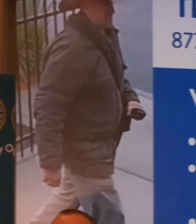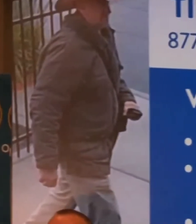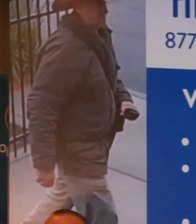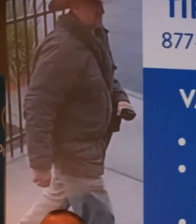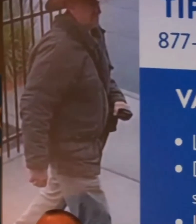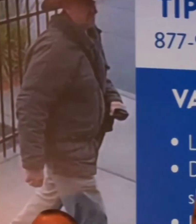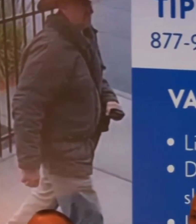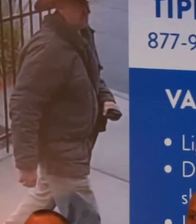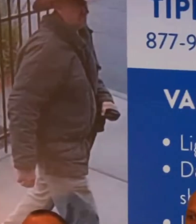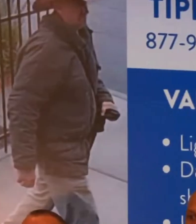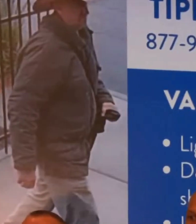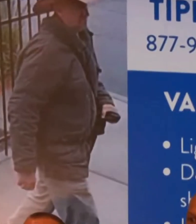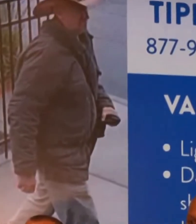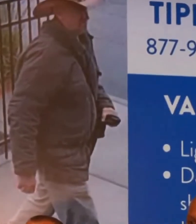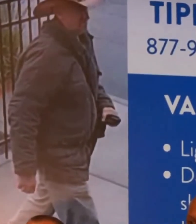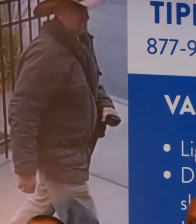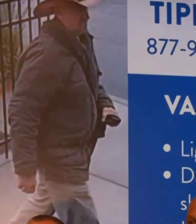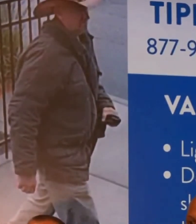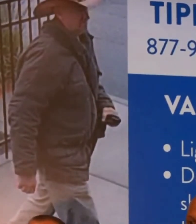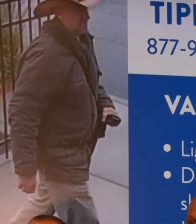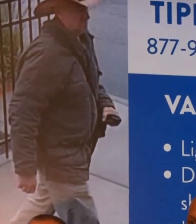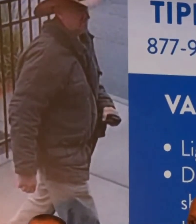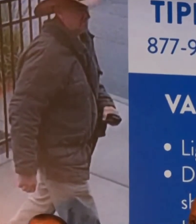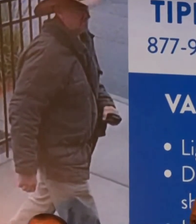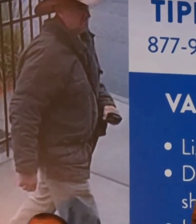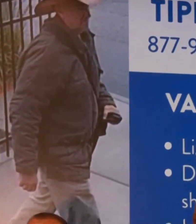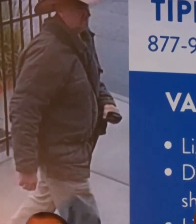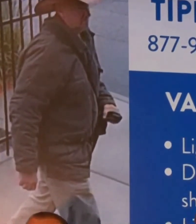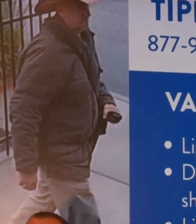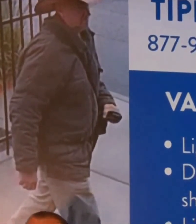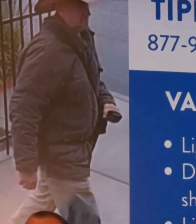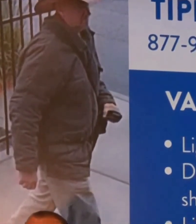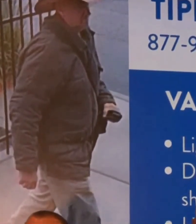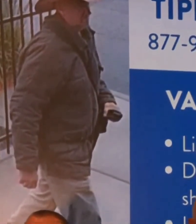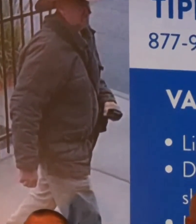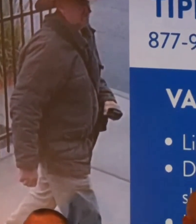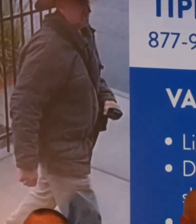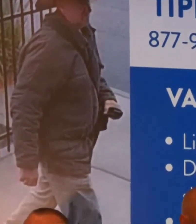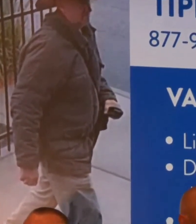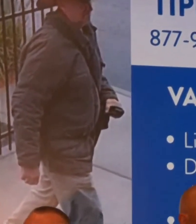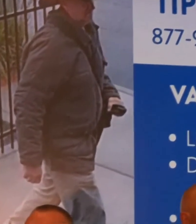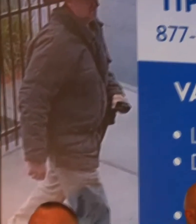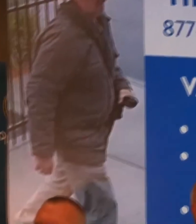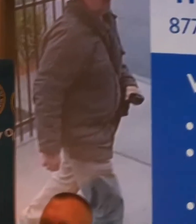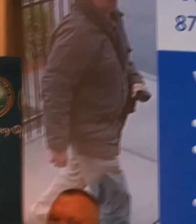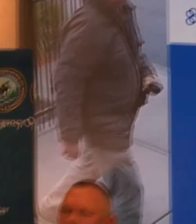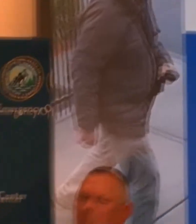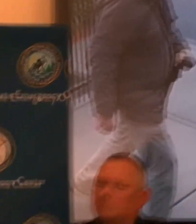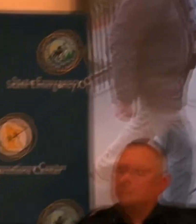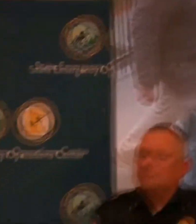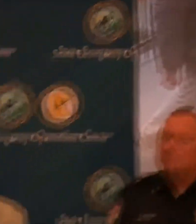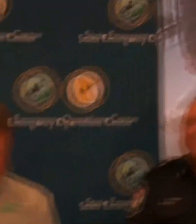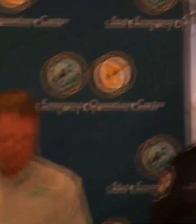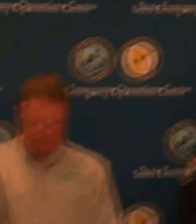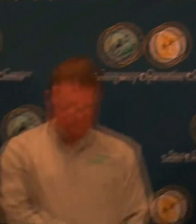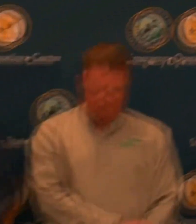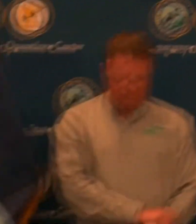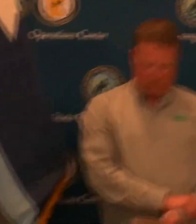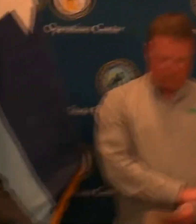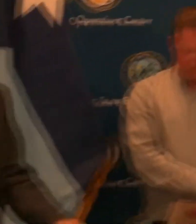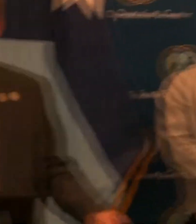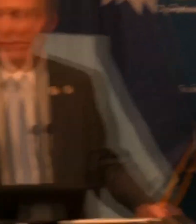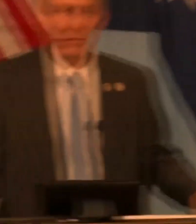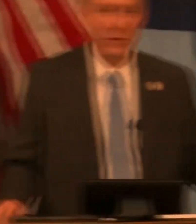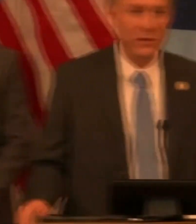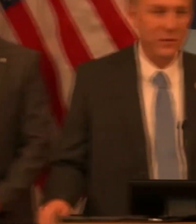people with him, and we would like to speak to anybody that may have had contact with him at any point in time. So please connect with